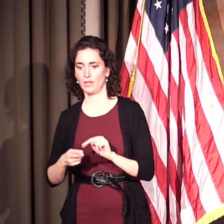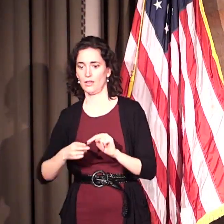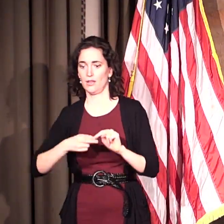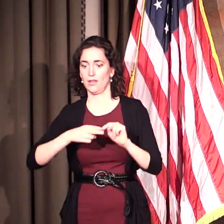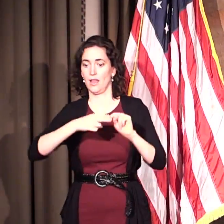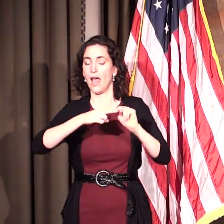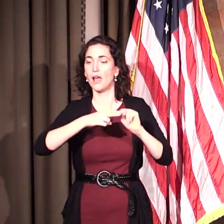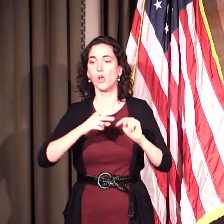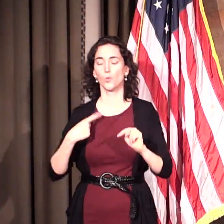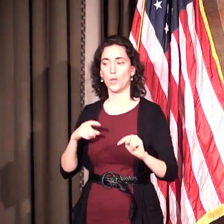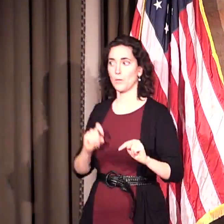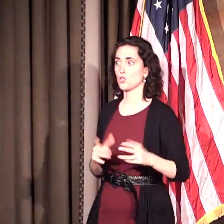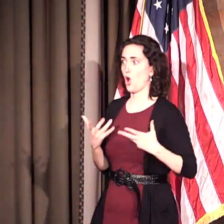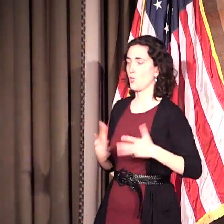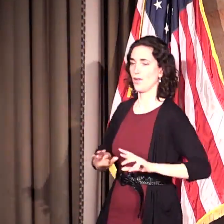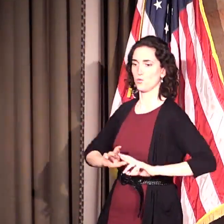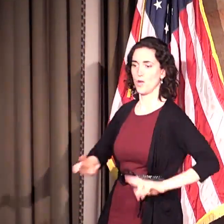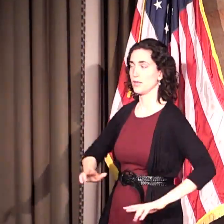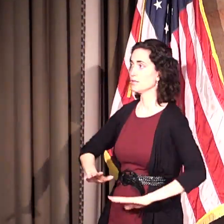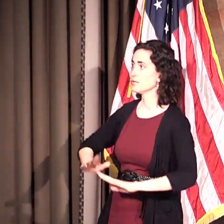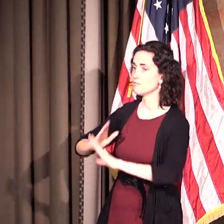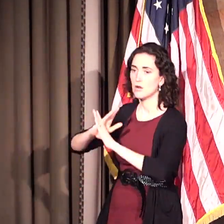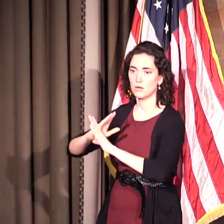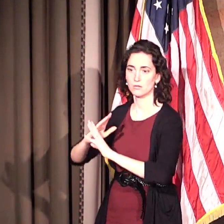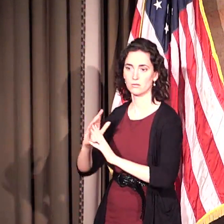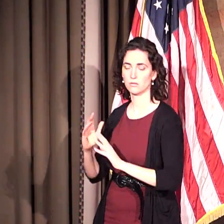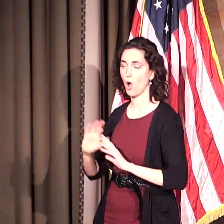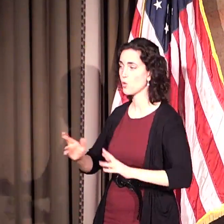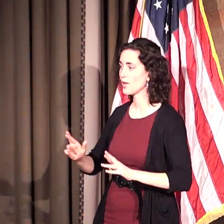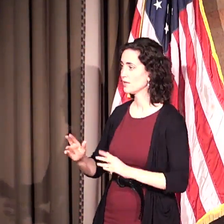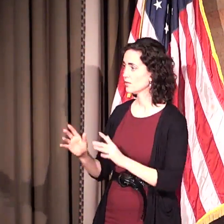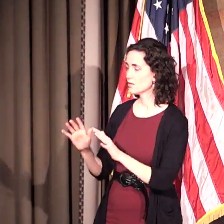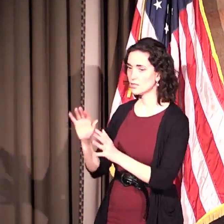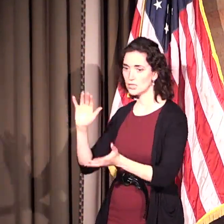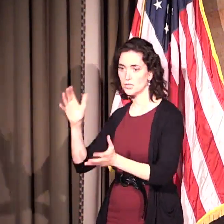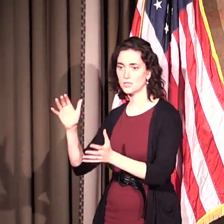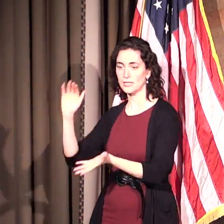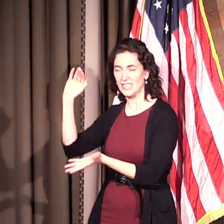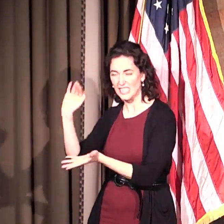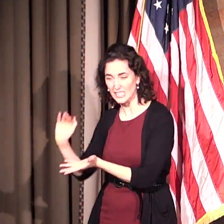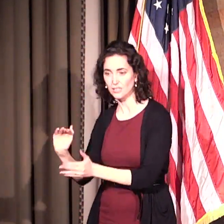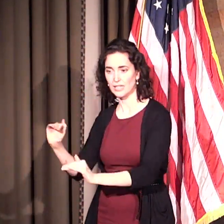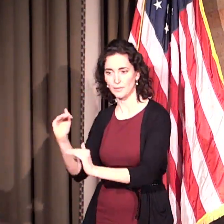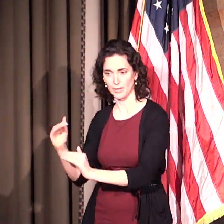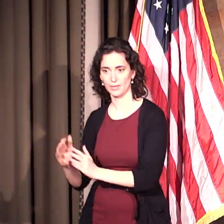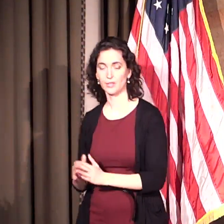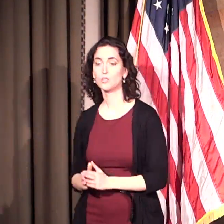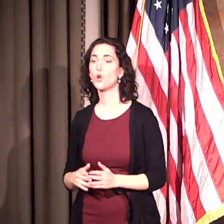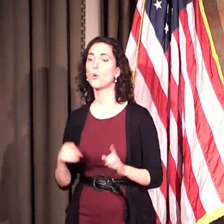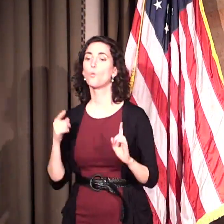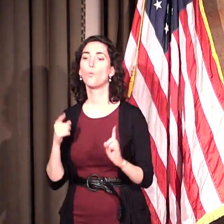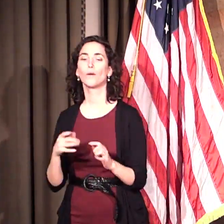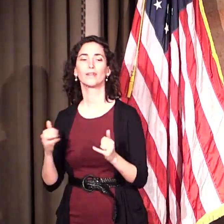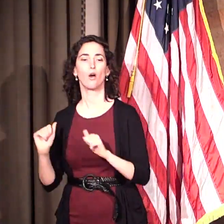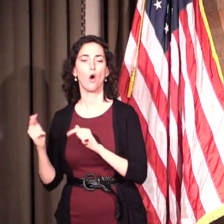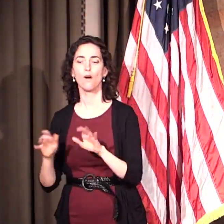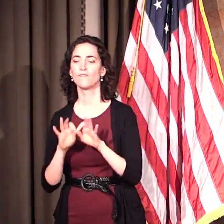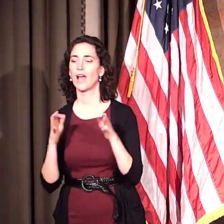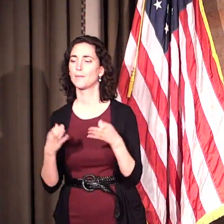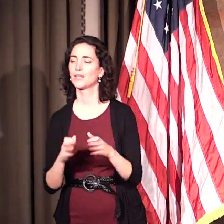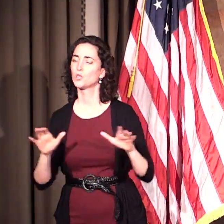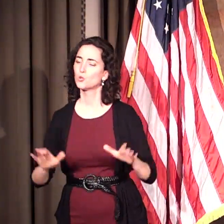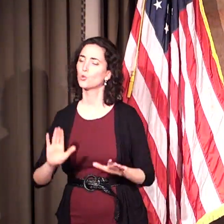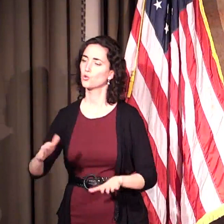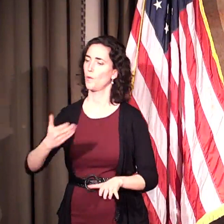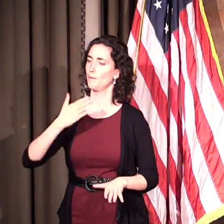up for as much mitigation as possible. So that's what the real ask for families now is, to do all you can now to prevent spread,